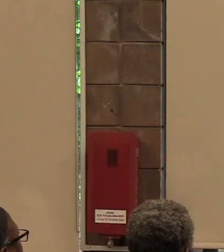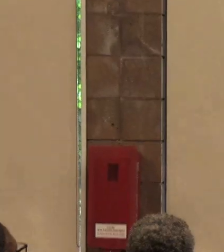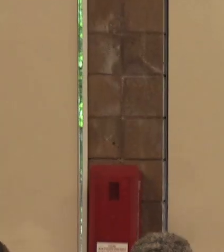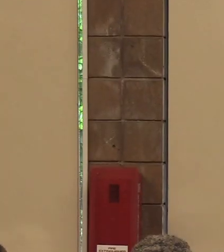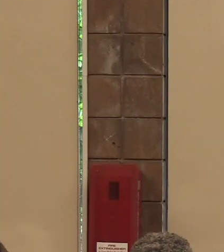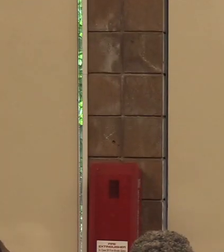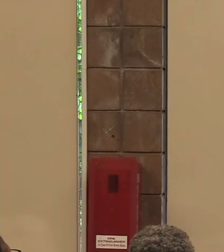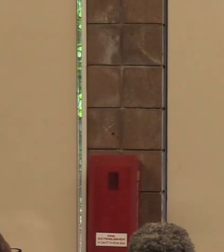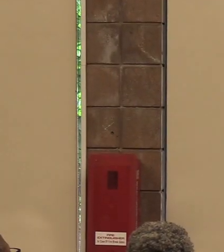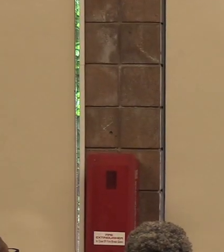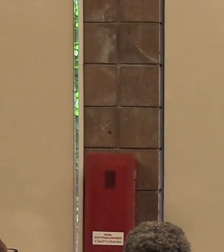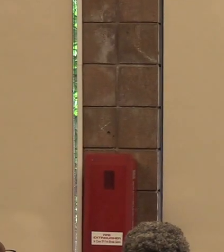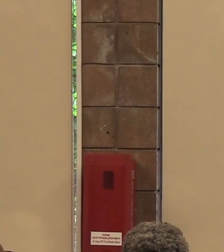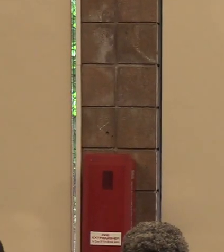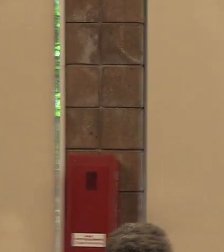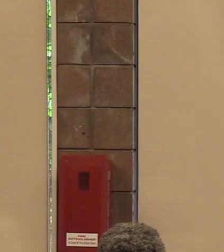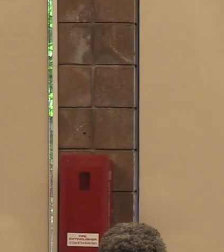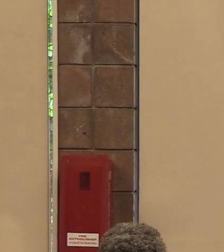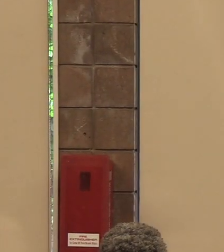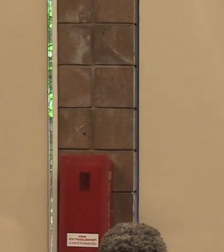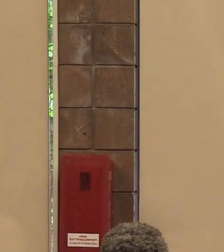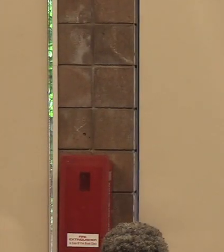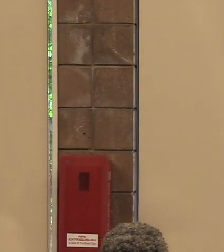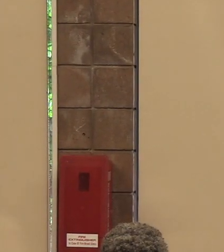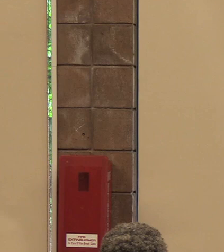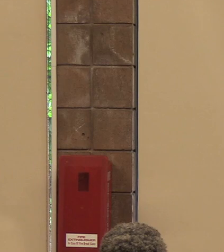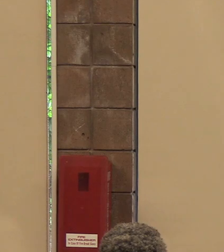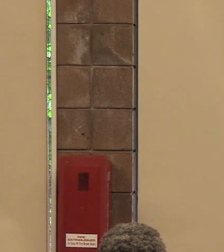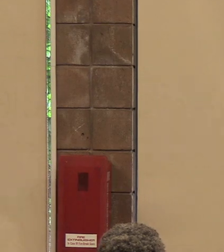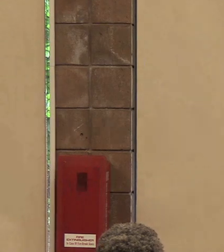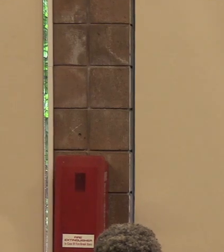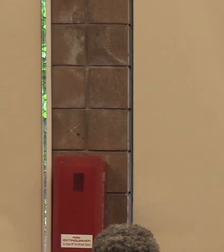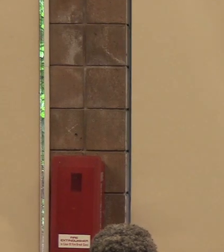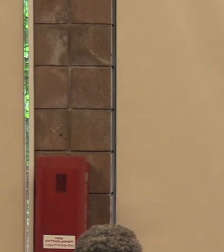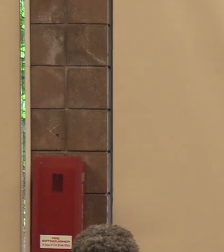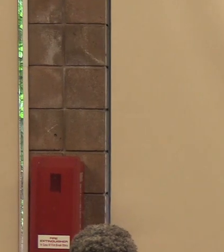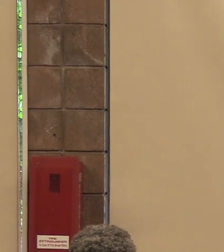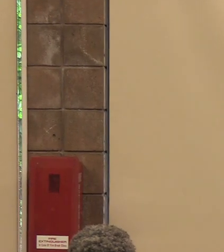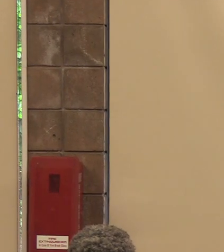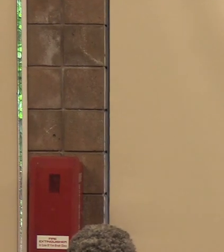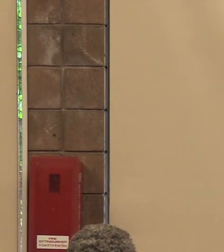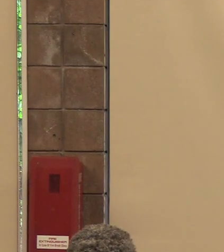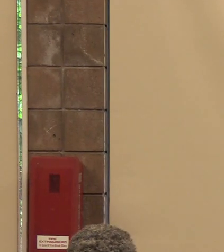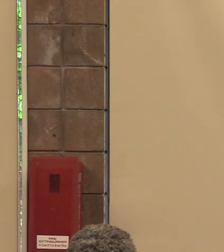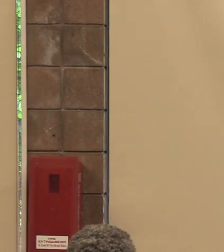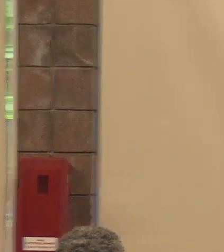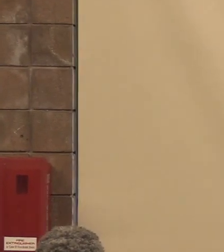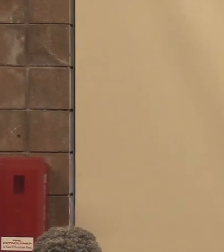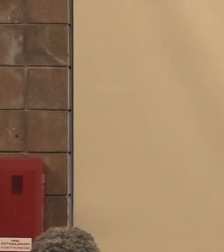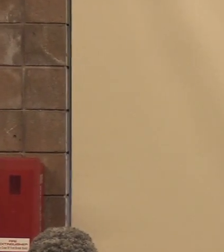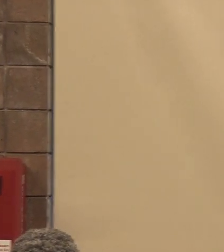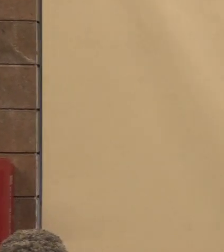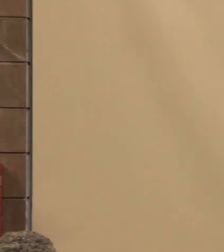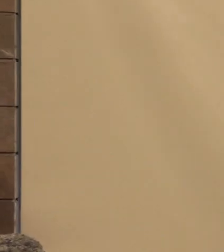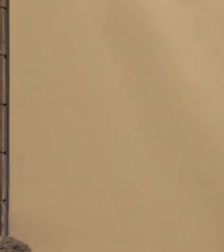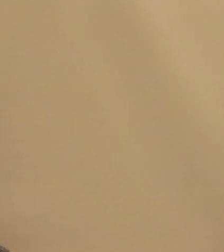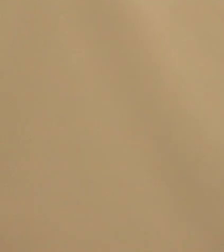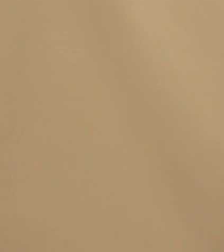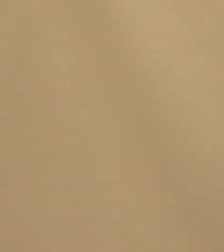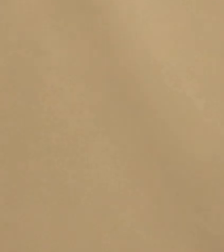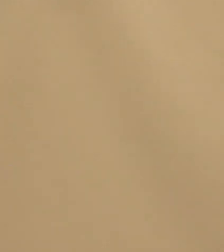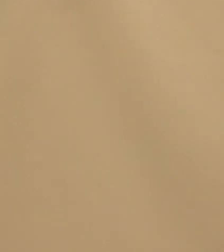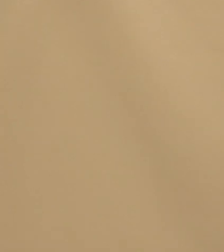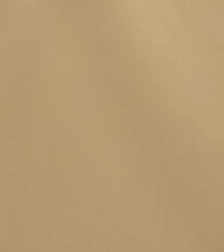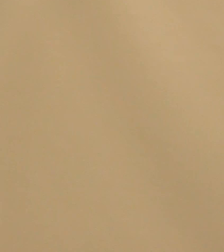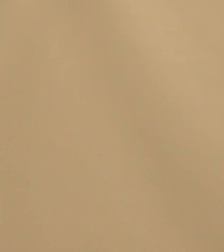excited to introduce our next speaker. She runs a fabulous restaurant called Stuff I Eat in Los Angeles. I was just there this summer.